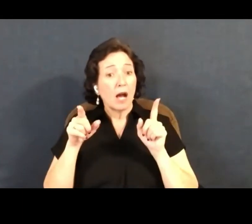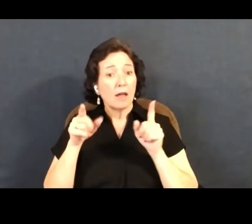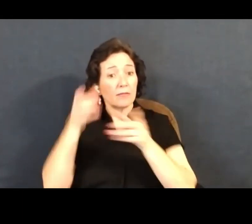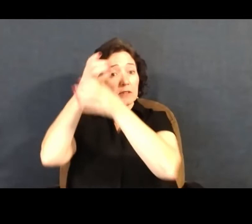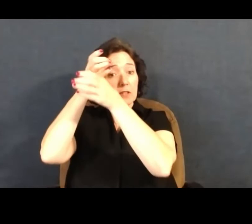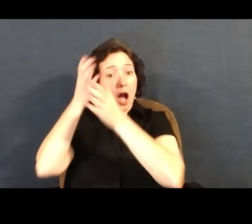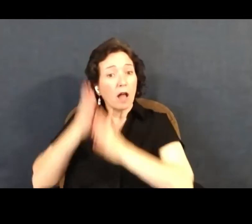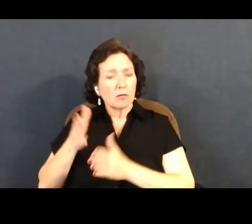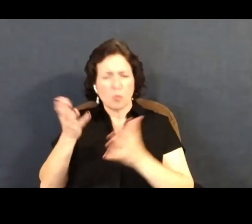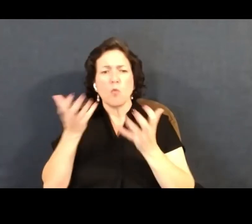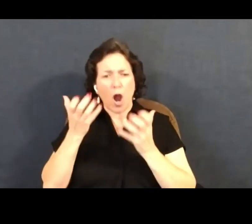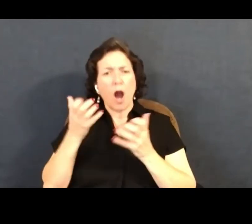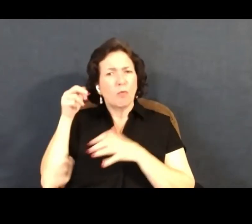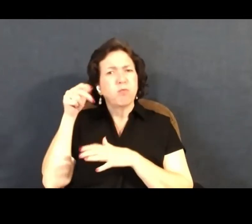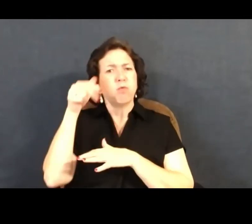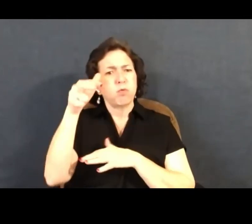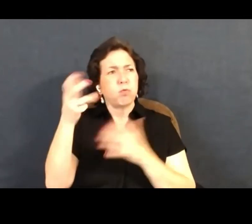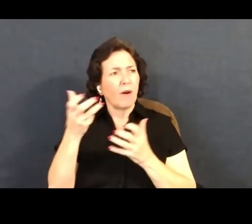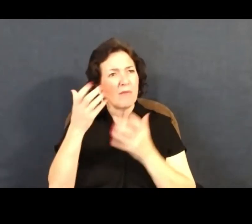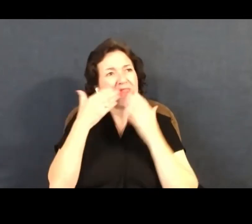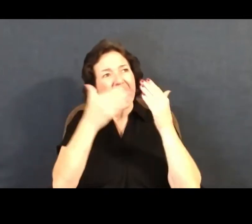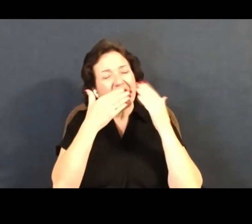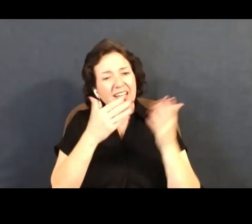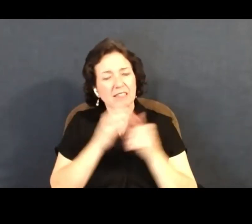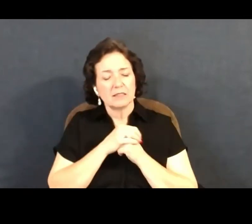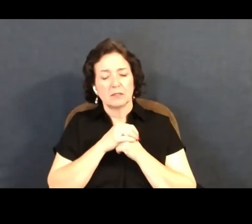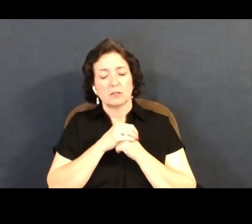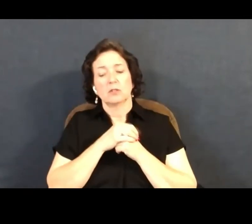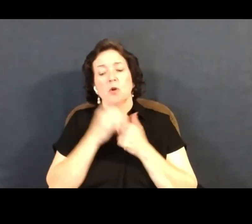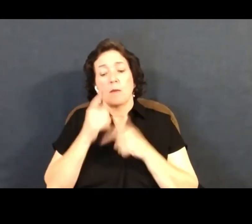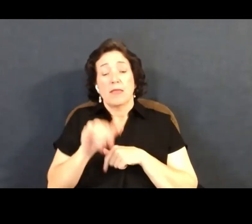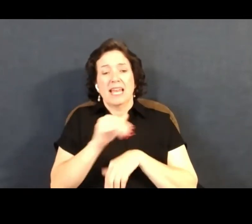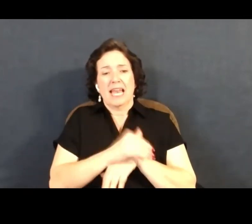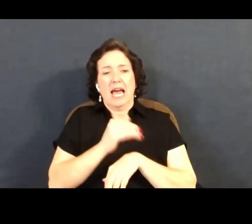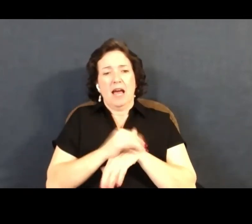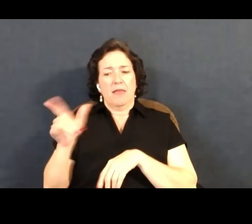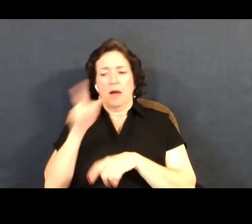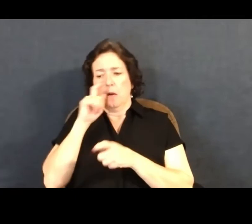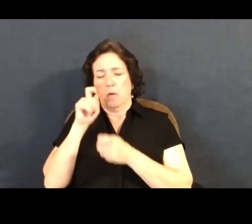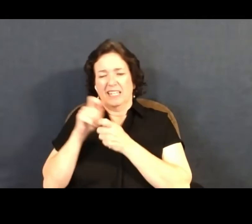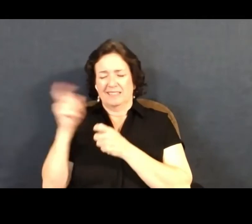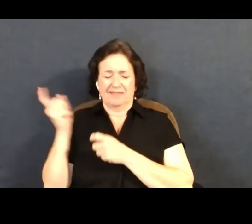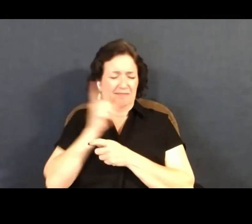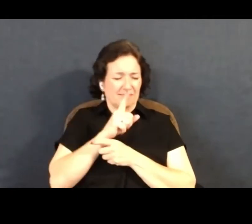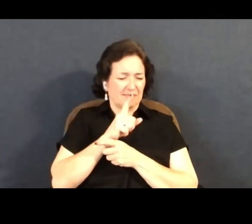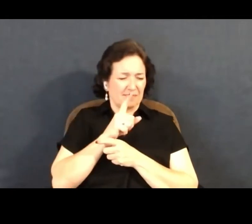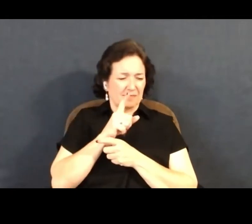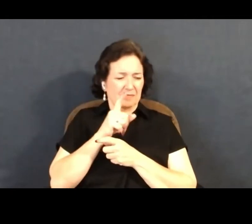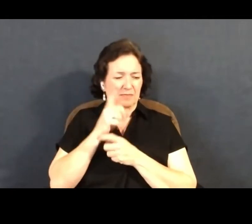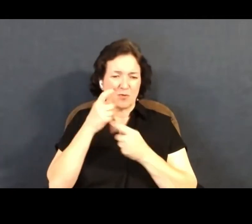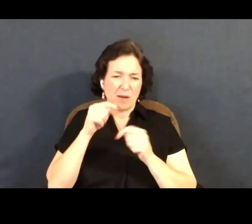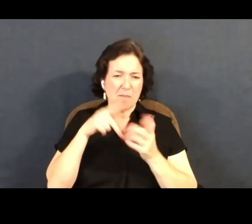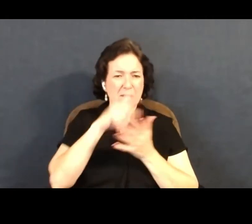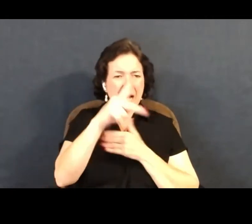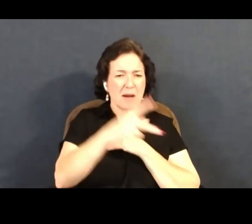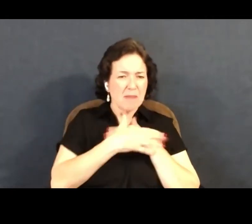girl. But that night, Hobbya came. He'd been wanting to pay back his debt so much.